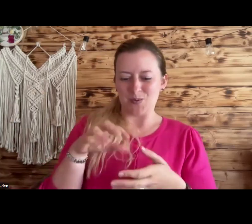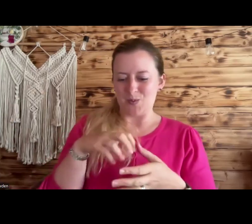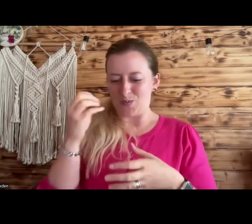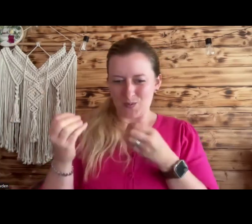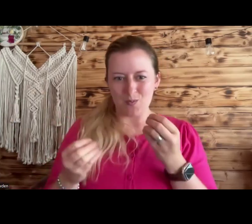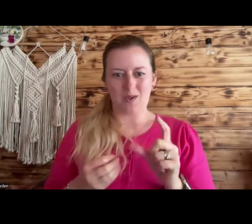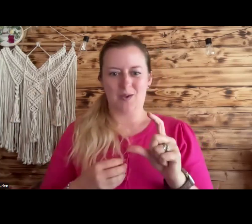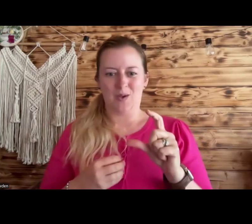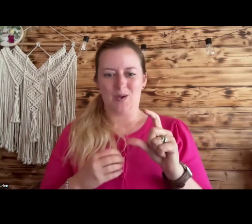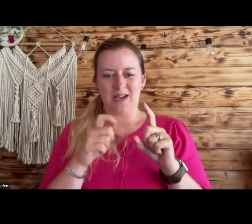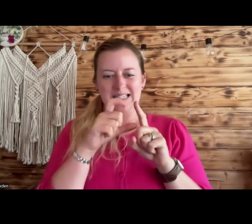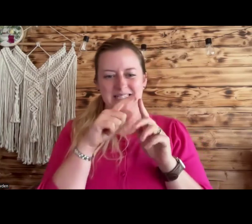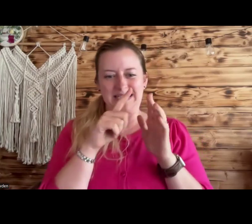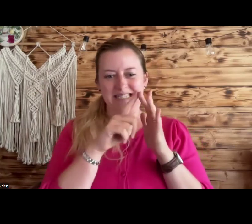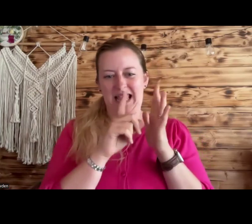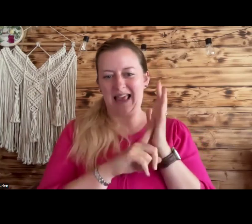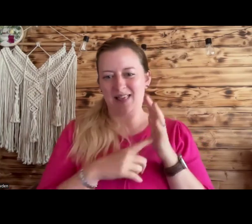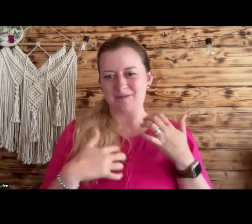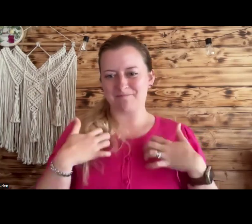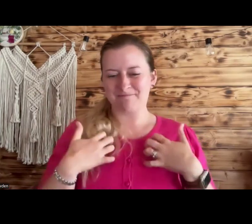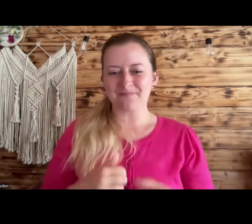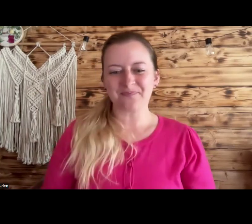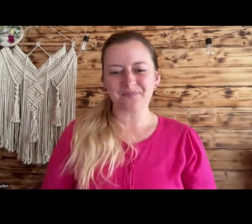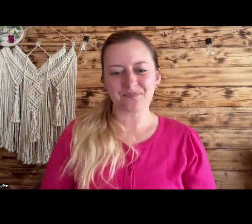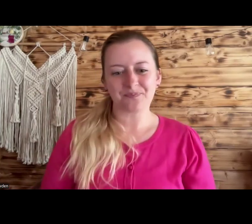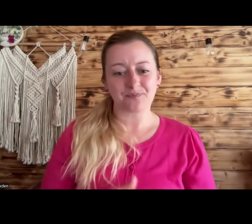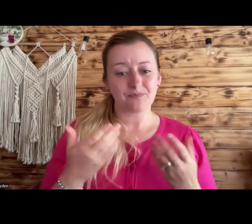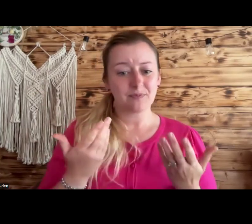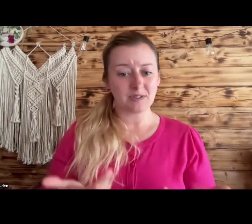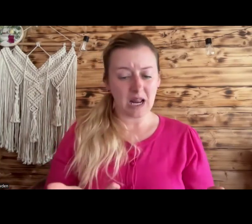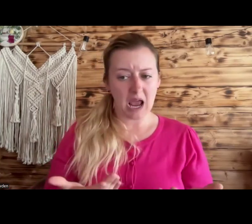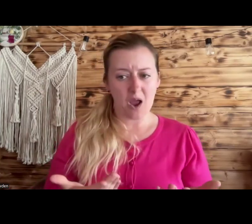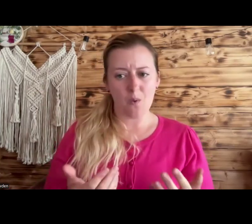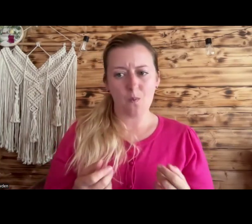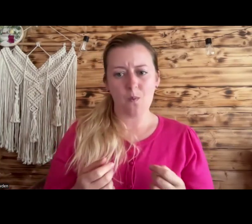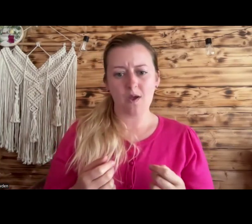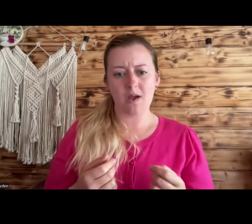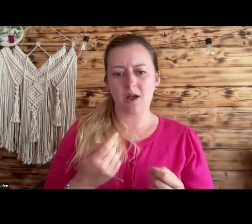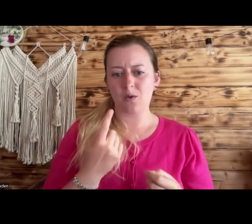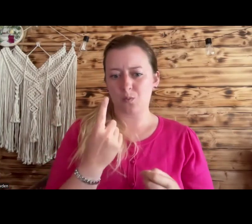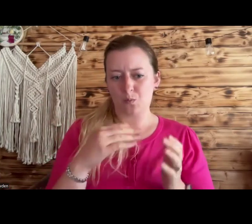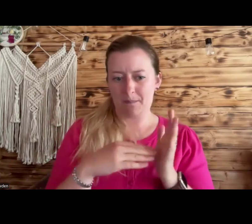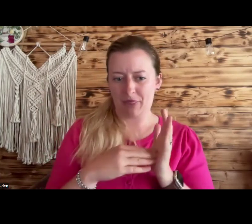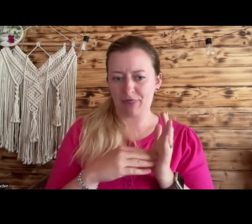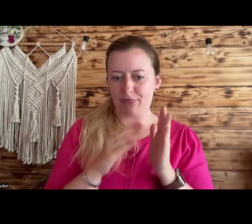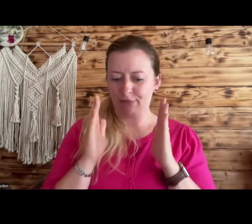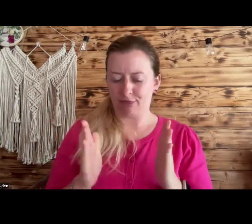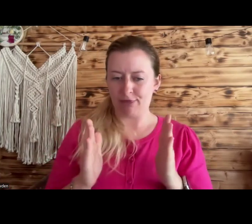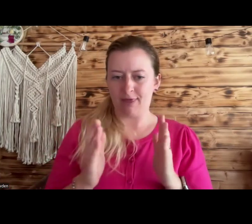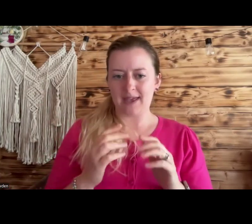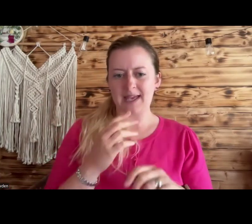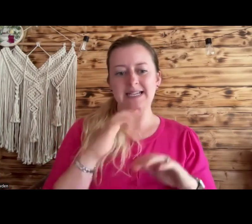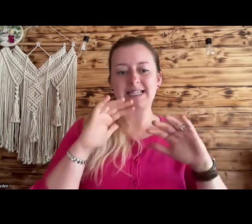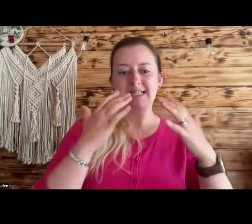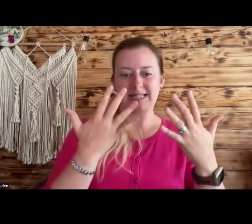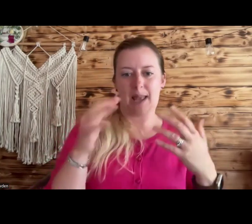we're going to go over to what's 10% off this month, and it's Siberian fir, and it is one